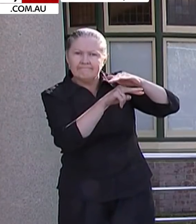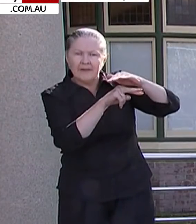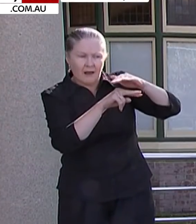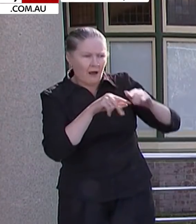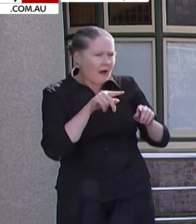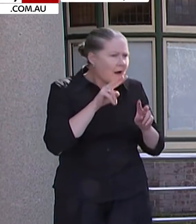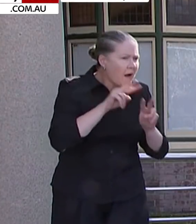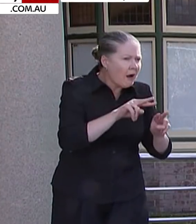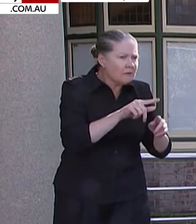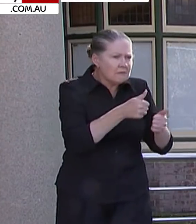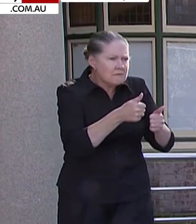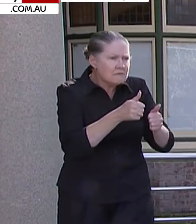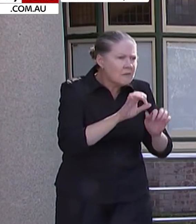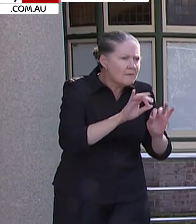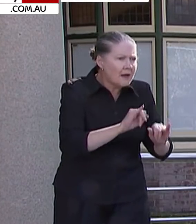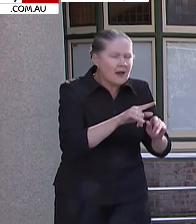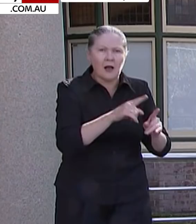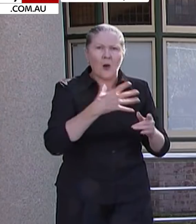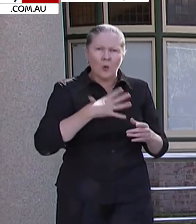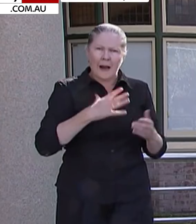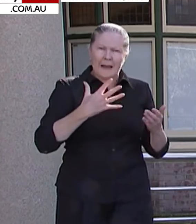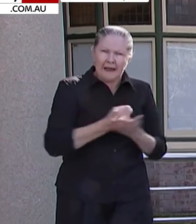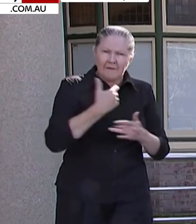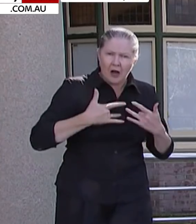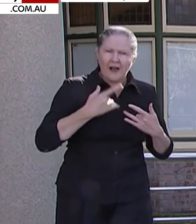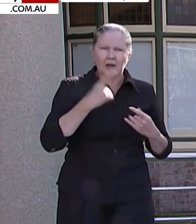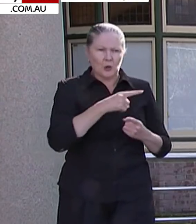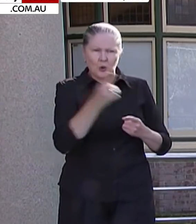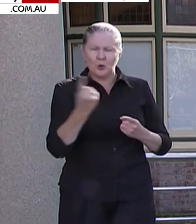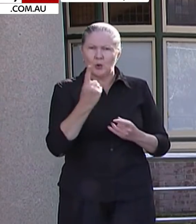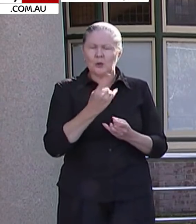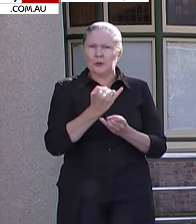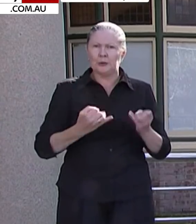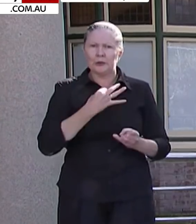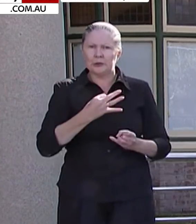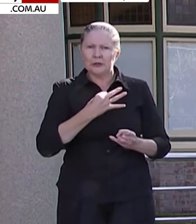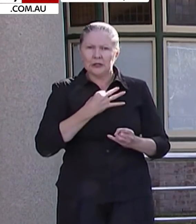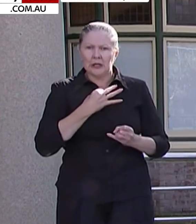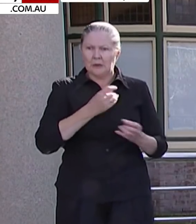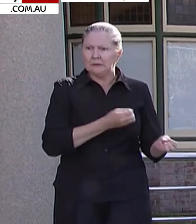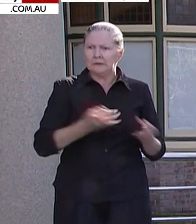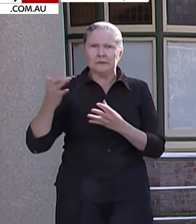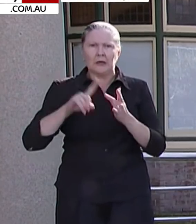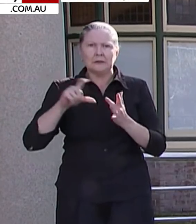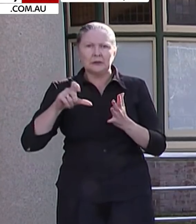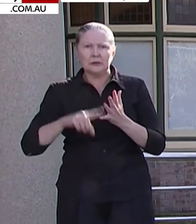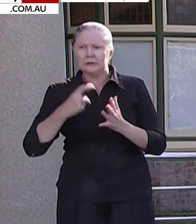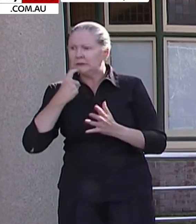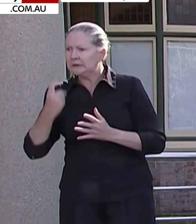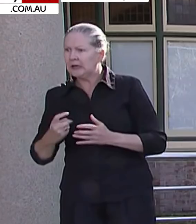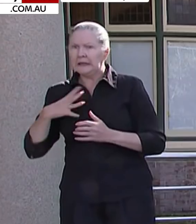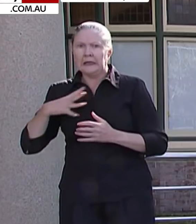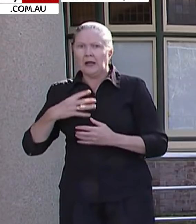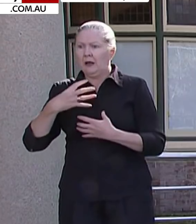lives of those who are most at risk of intensive care and ventilation needs, and